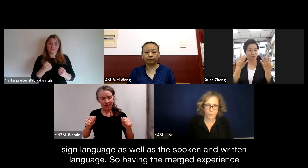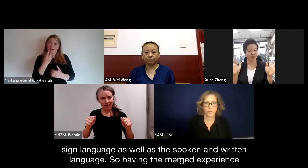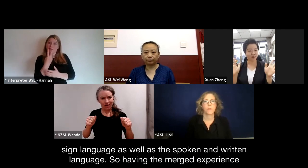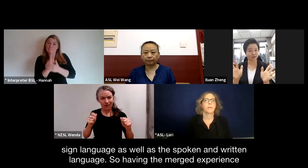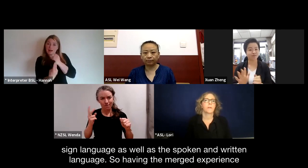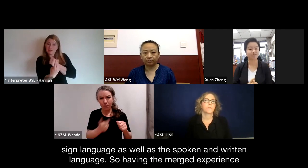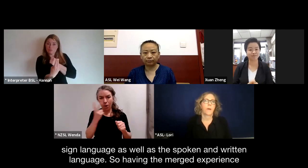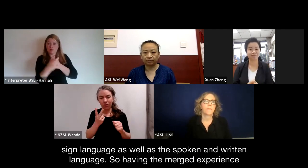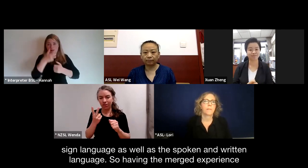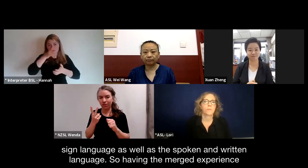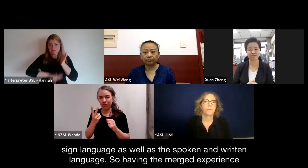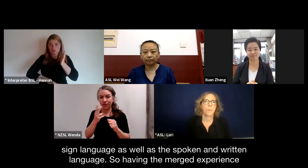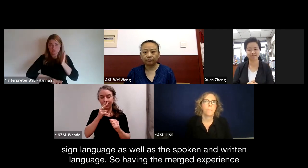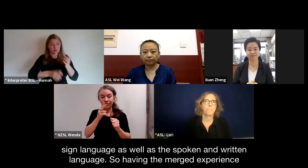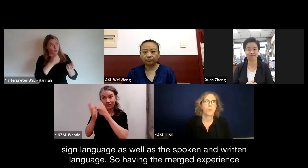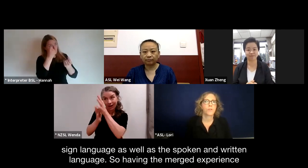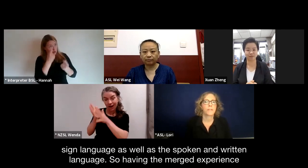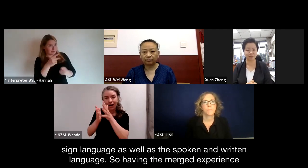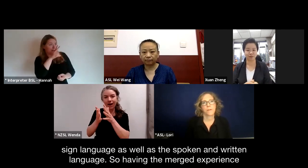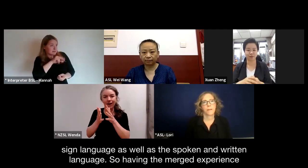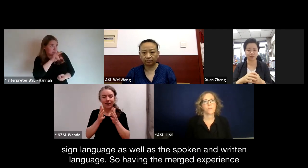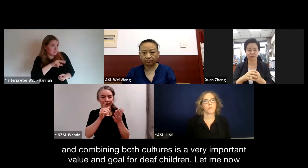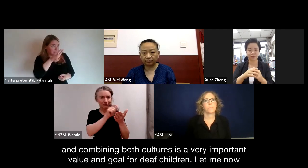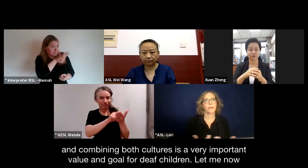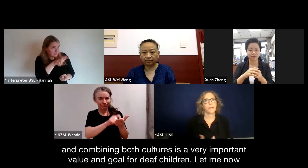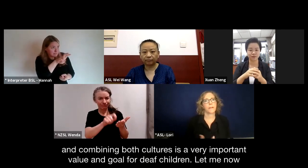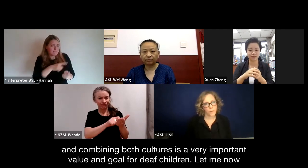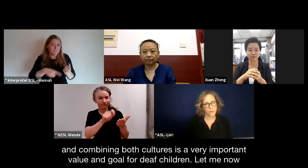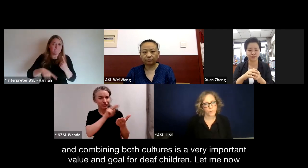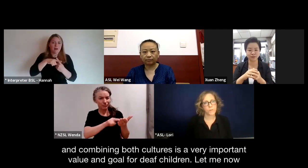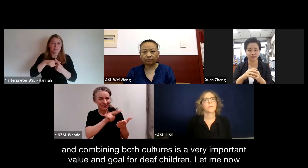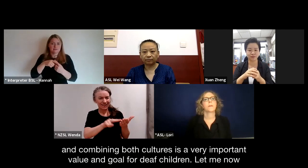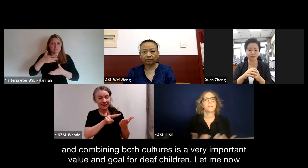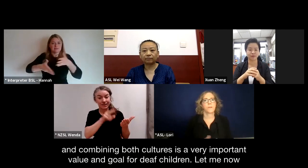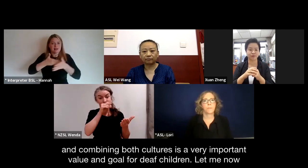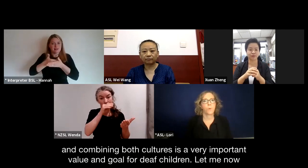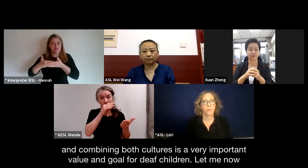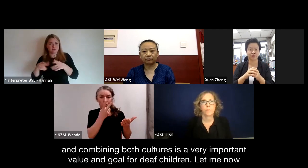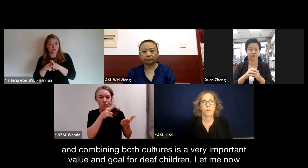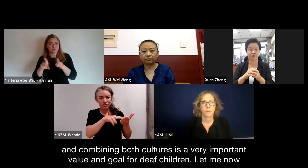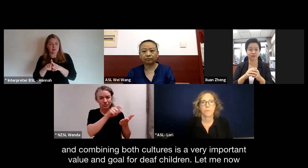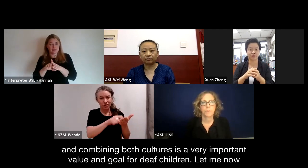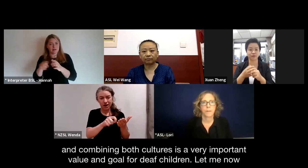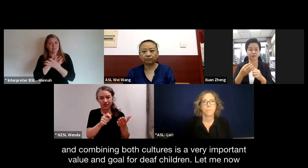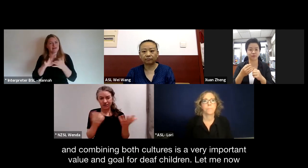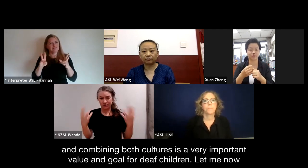written language. So having this sort of merged experience or combining both cultures is a very important